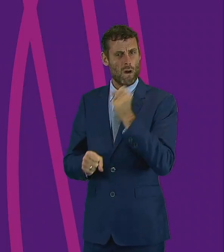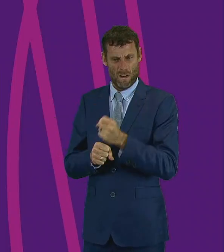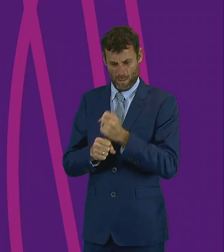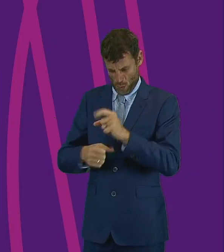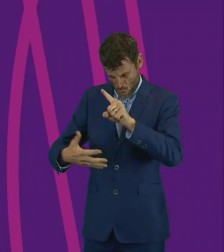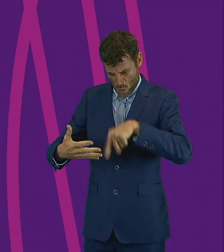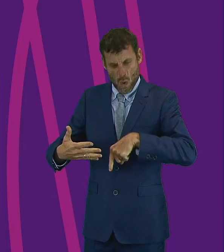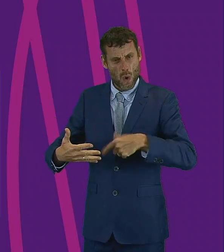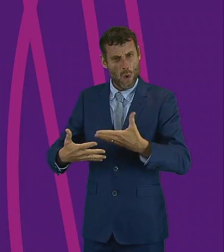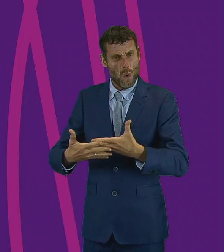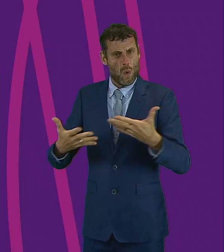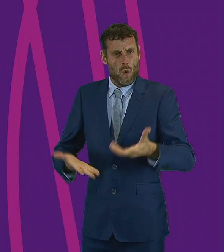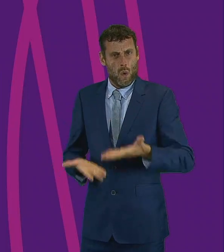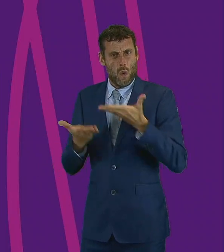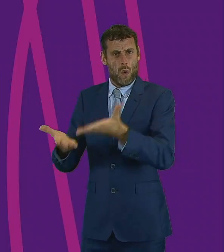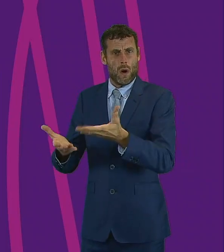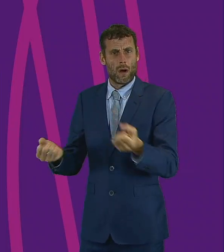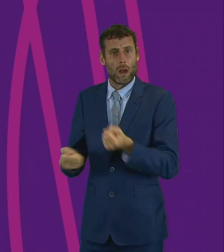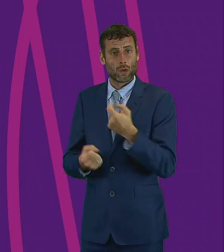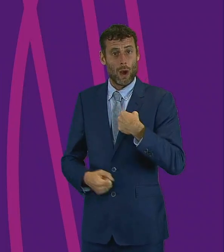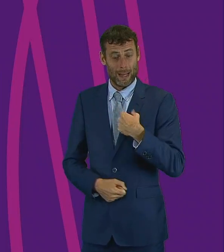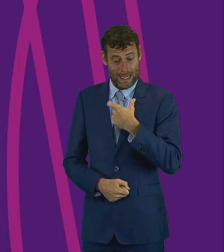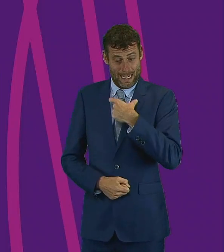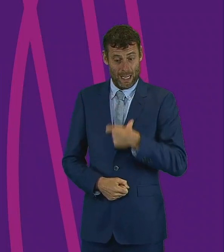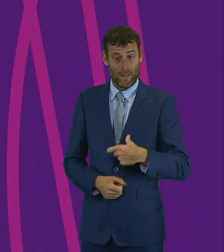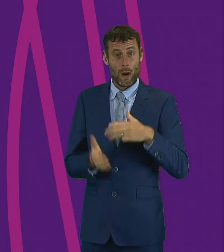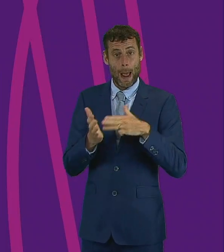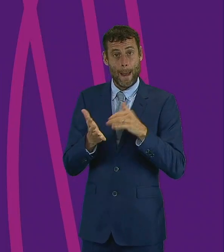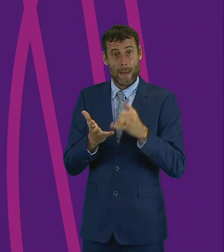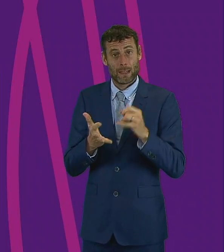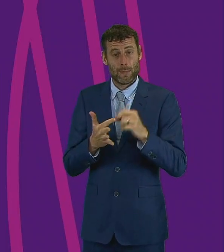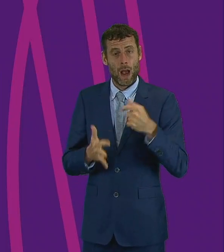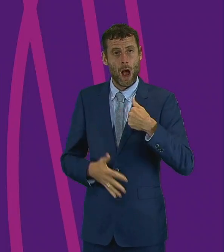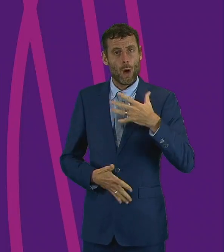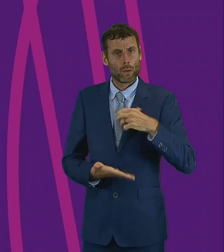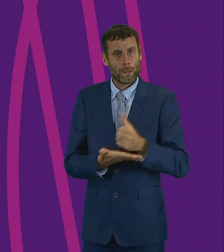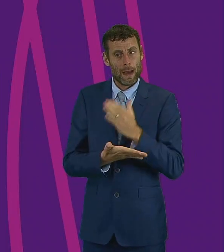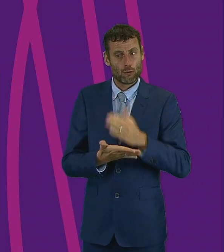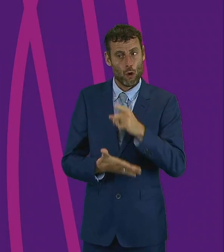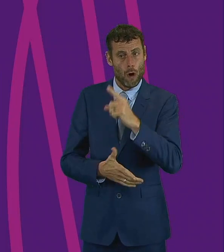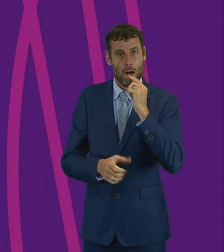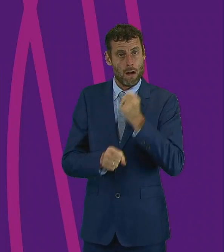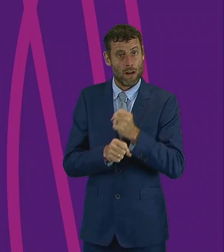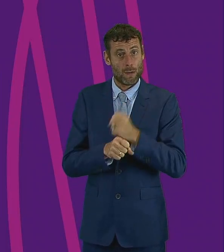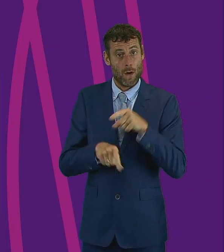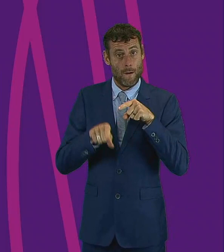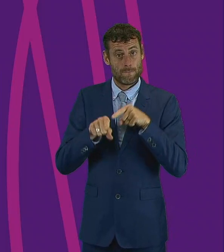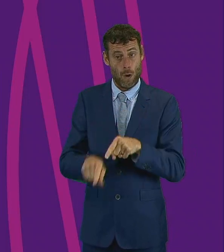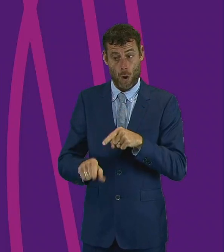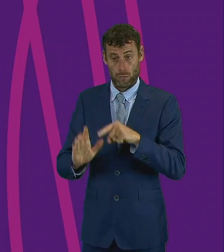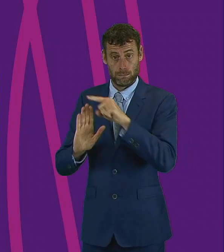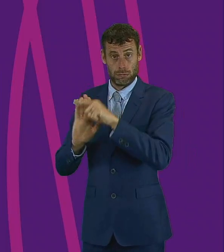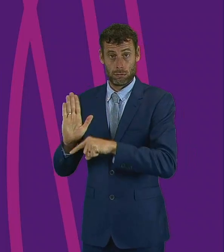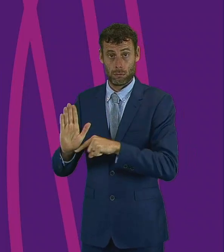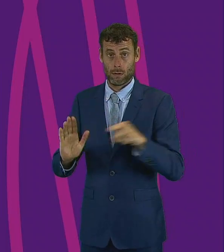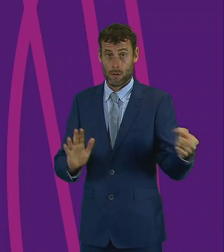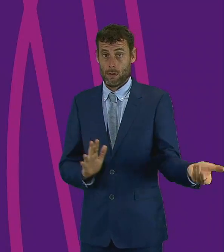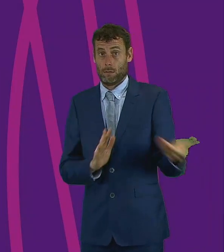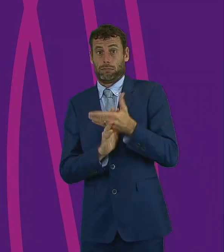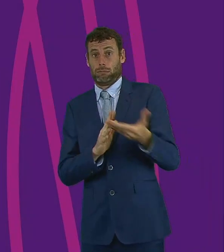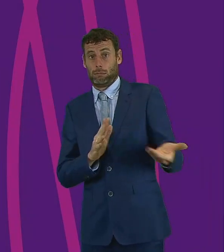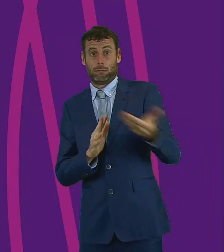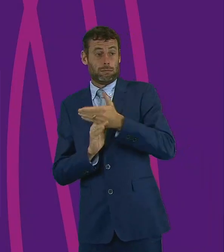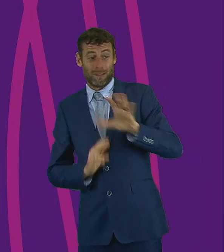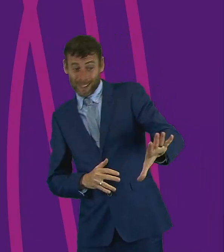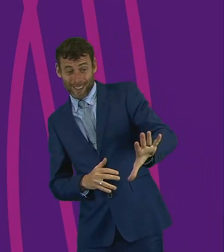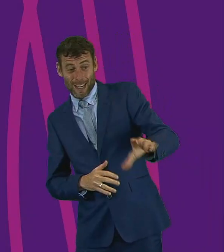as an individual MSP, that these powers are being exercised in accordance with our procedures. I'm embarrassed to say I know the answer. I genuinely do not